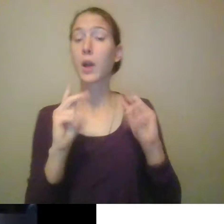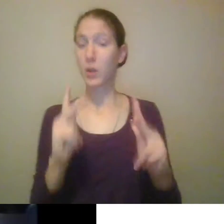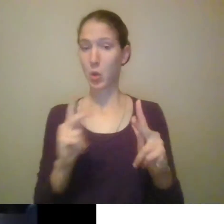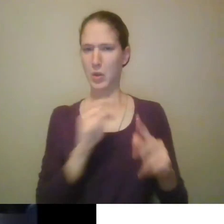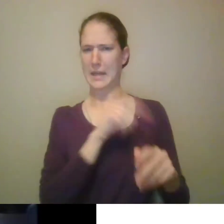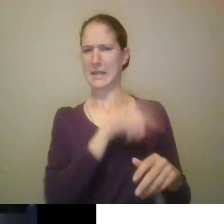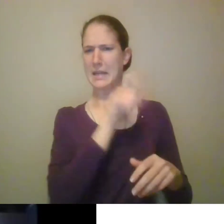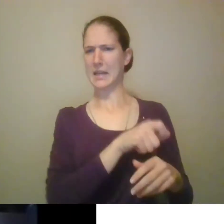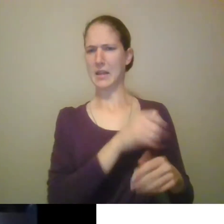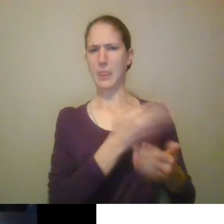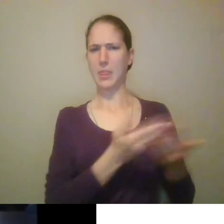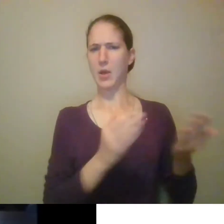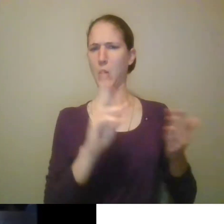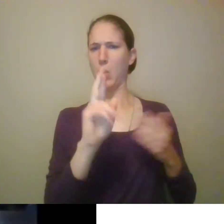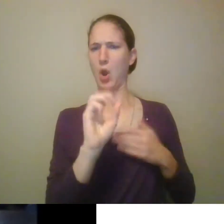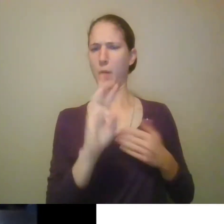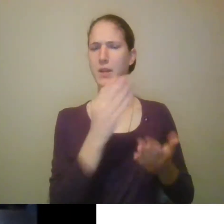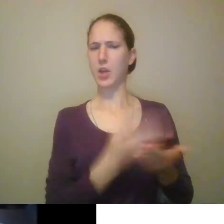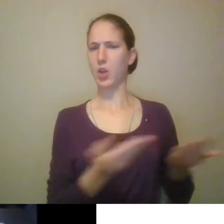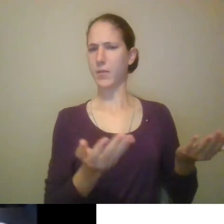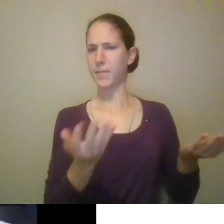Raw materials. Thanks, Holly.